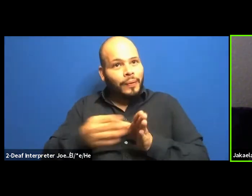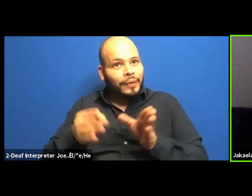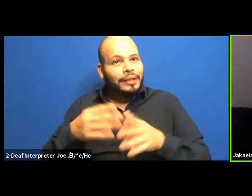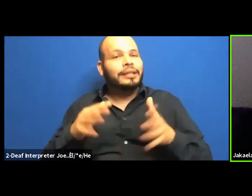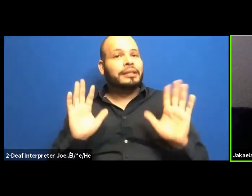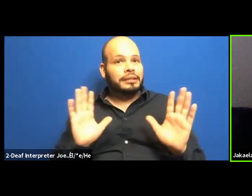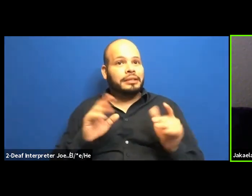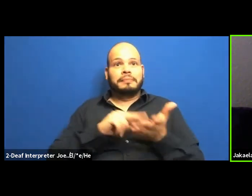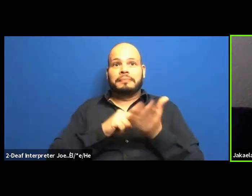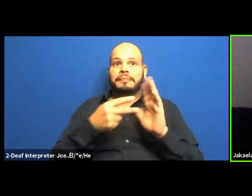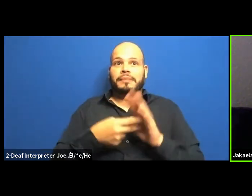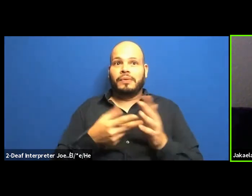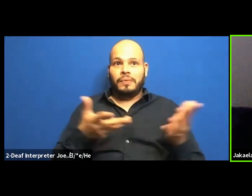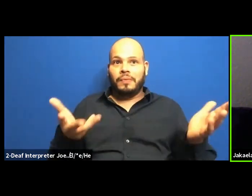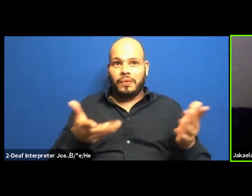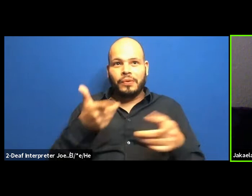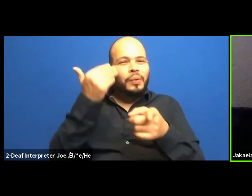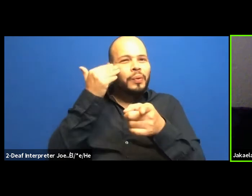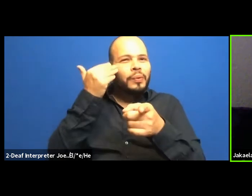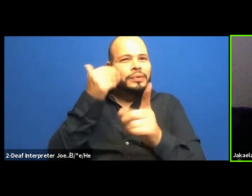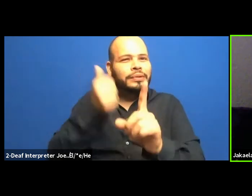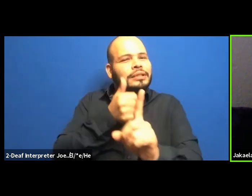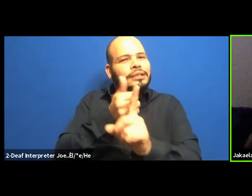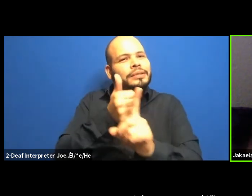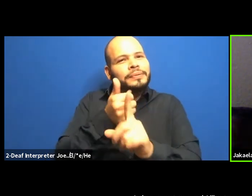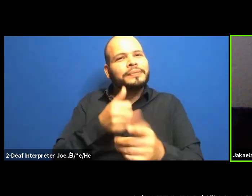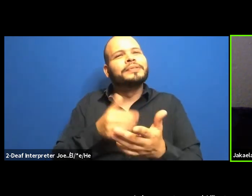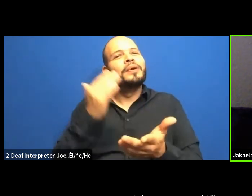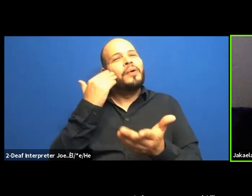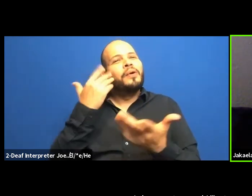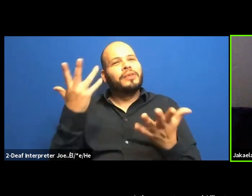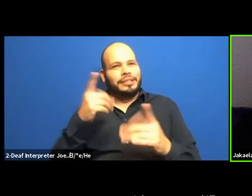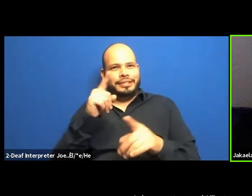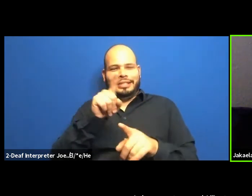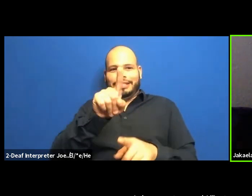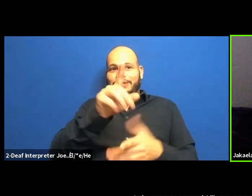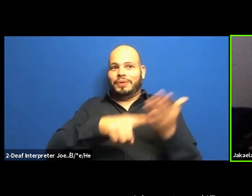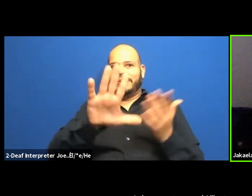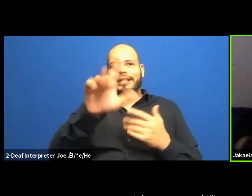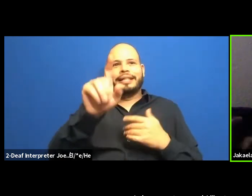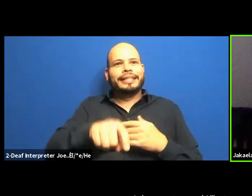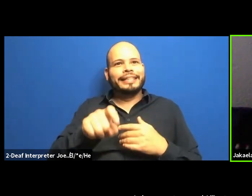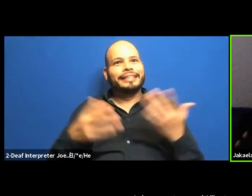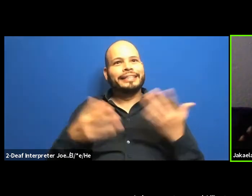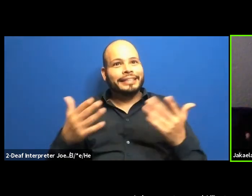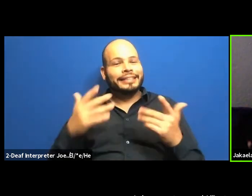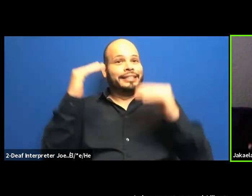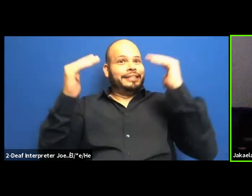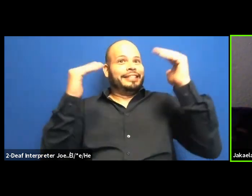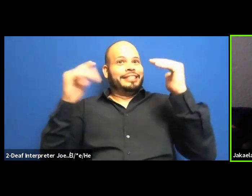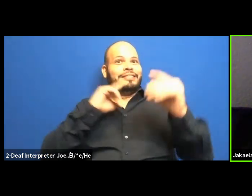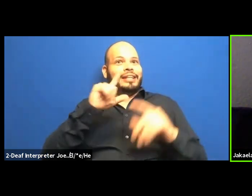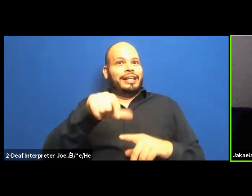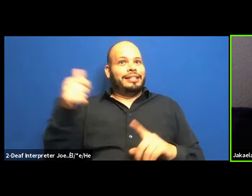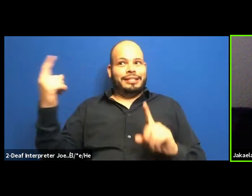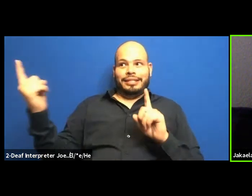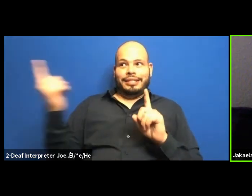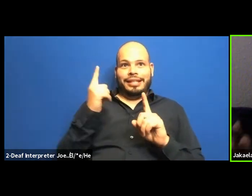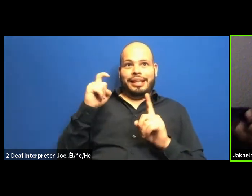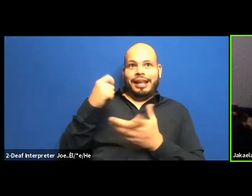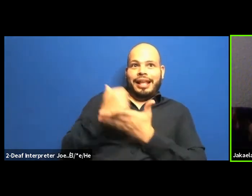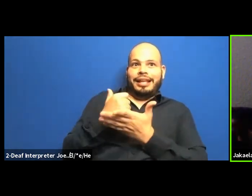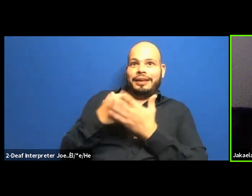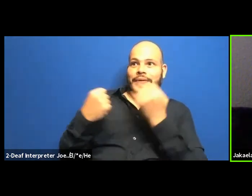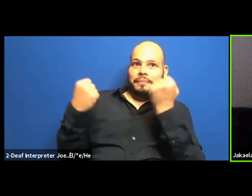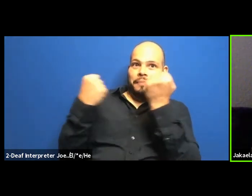battle or this journey that we're on, know your place and also self-care. Everybody needs to know their self and their needs